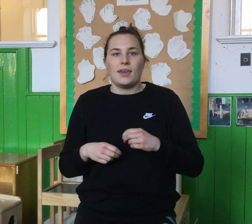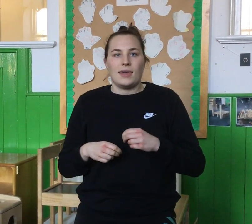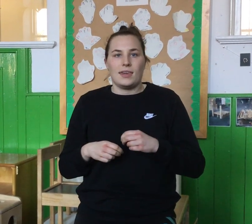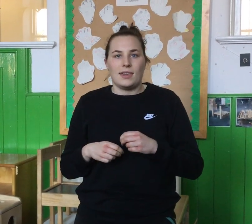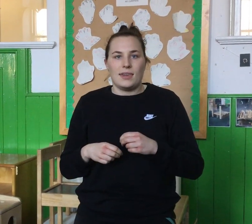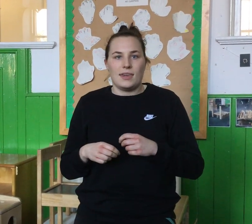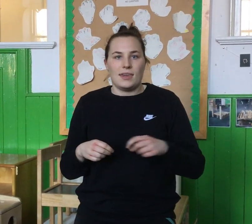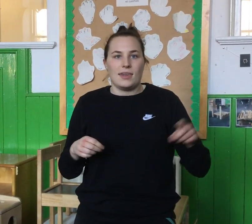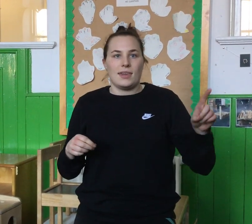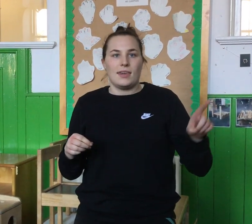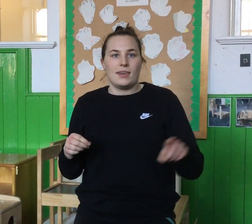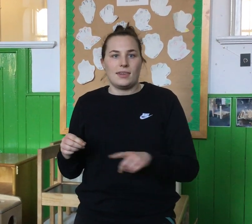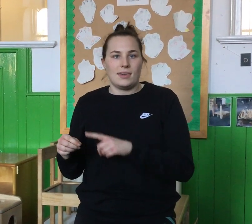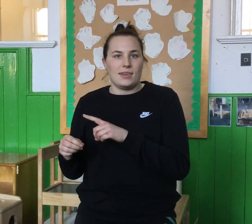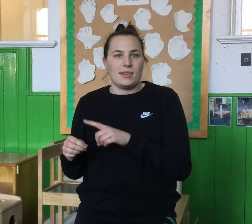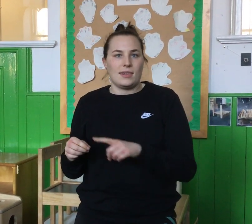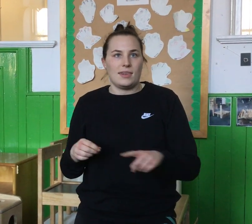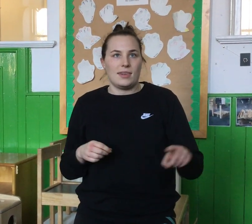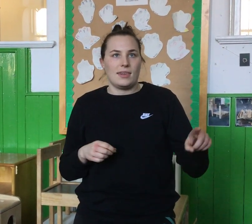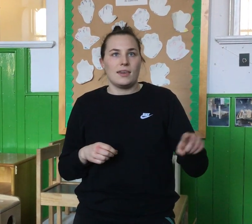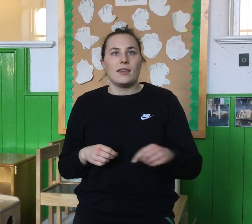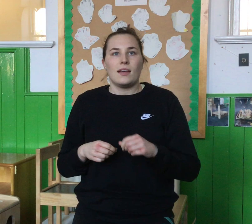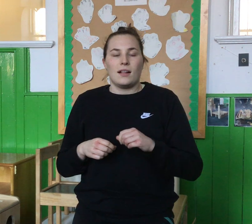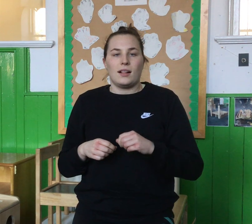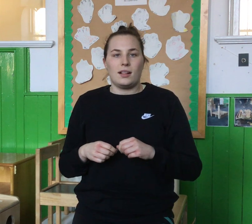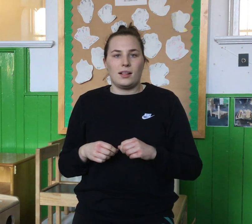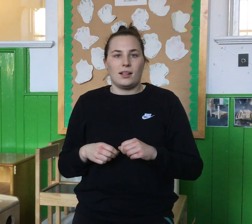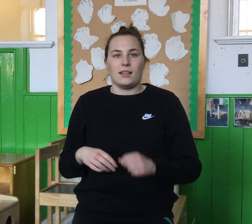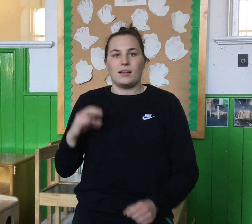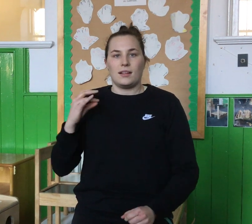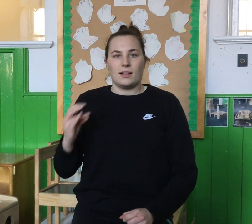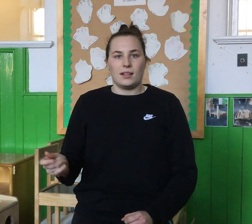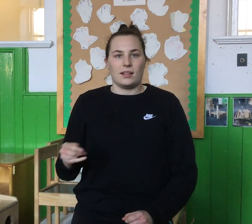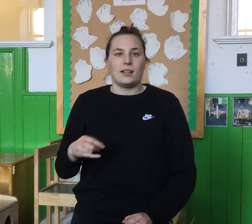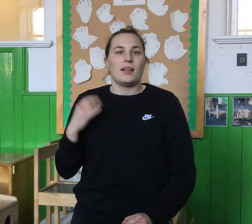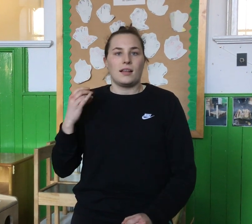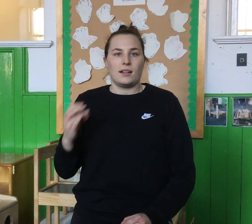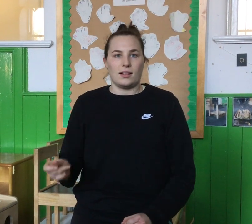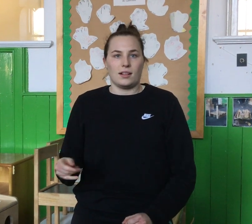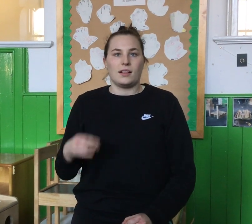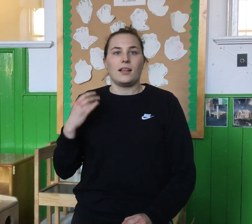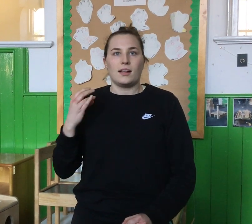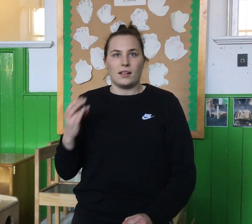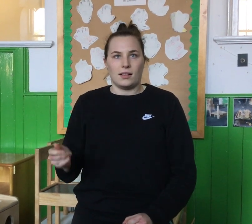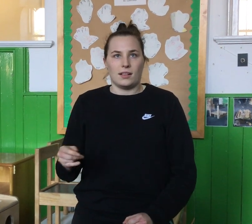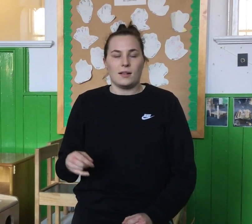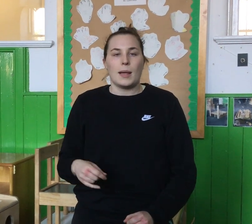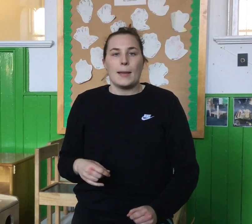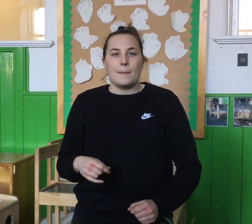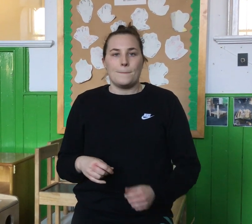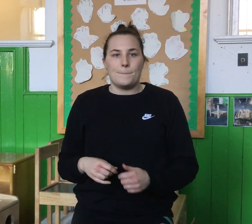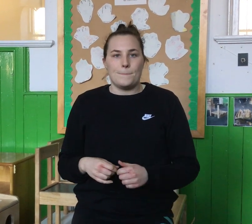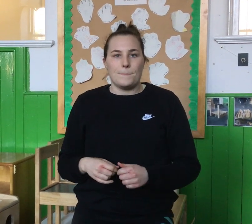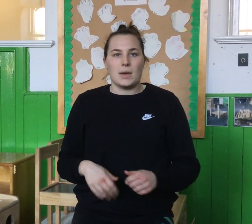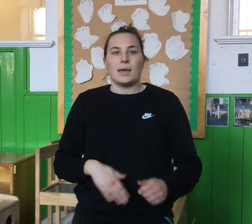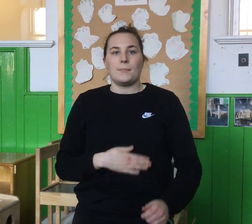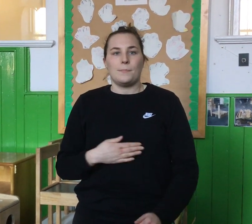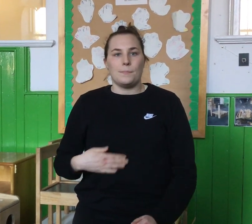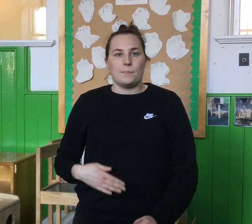I. E. I. L. L. L. M. M.